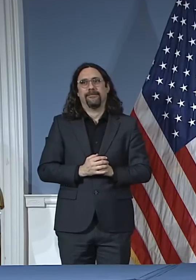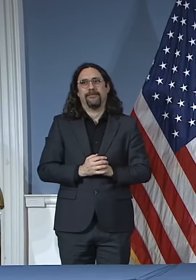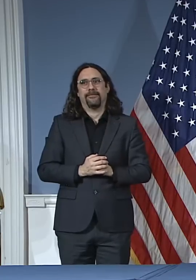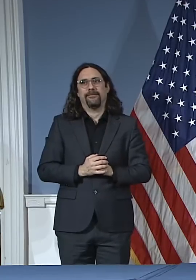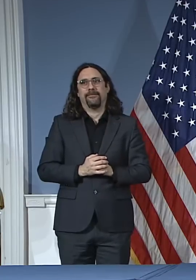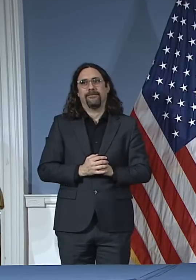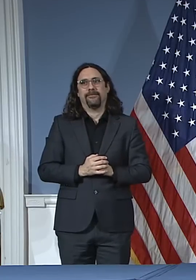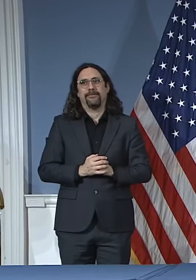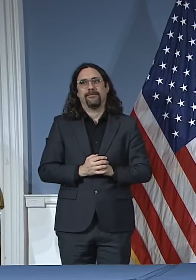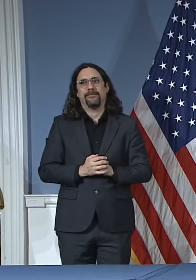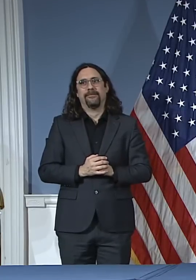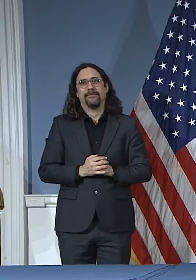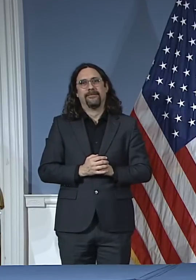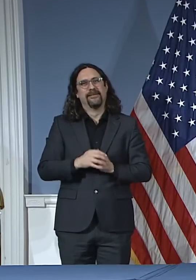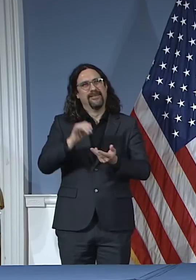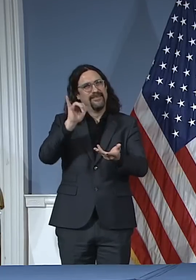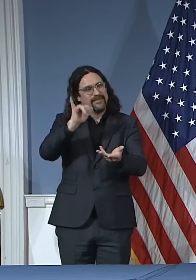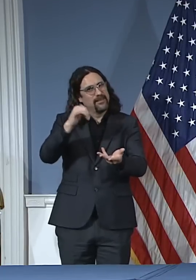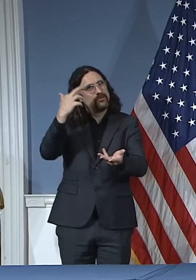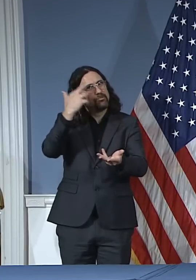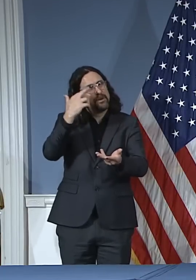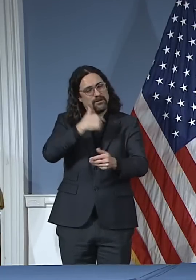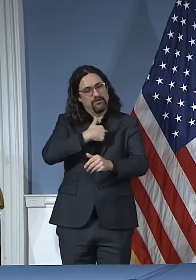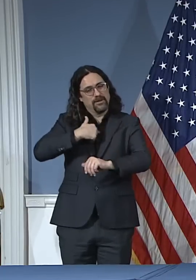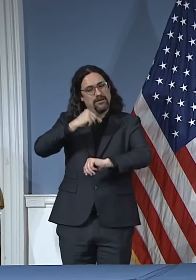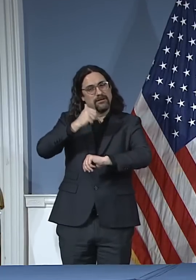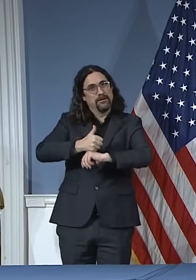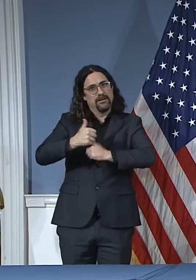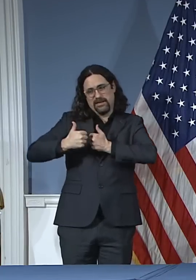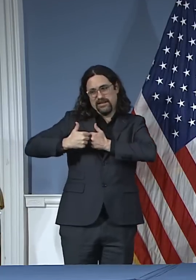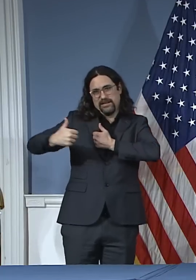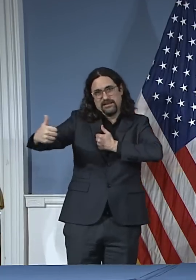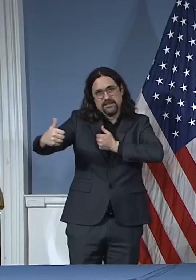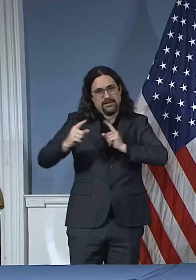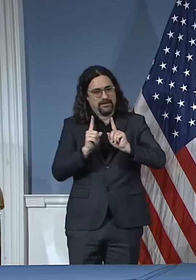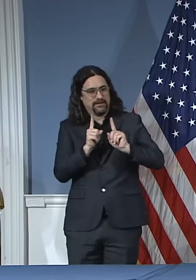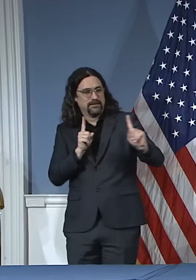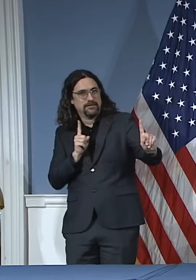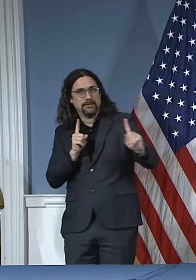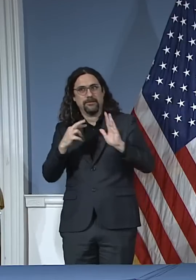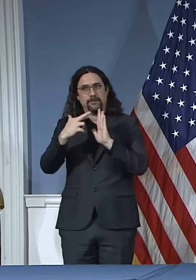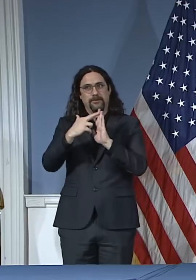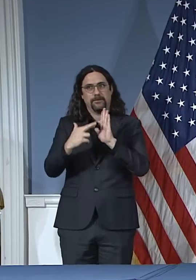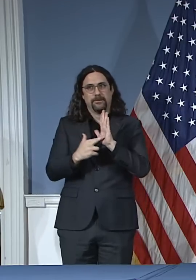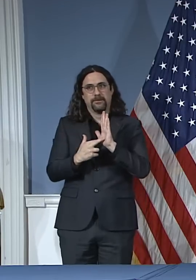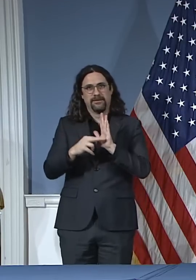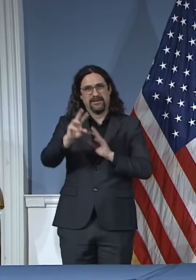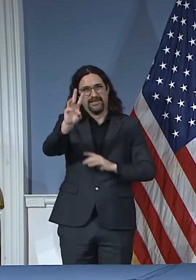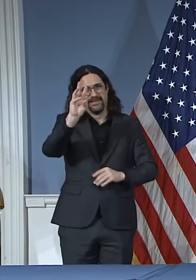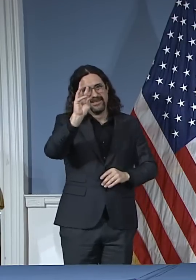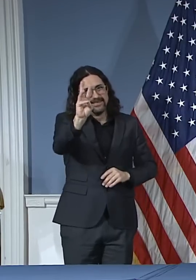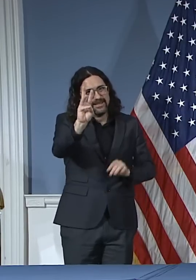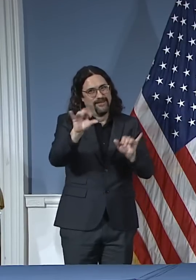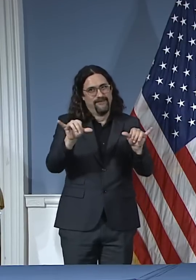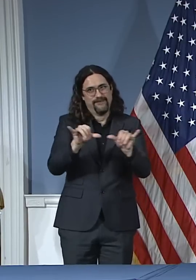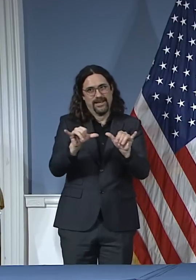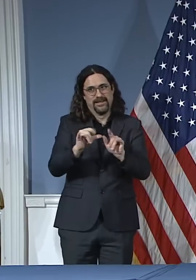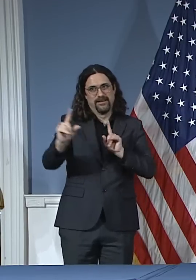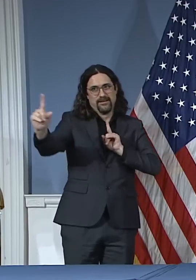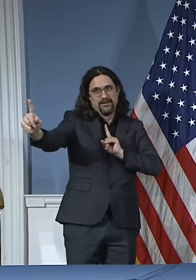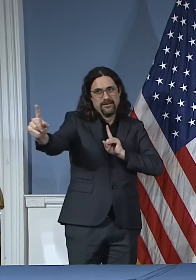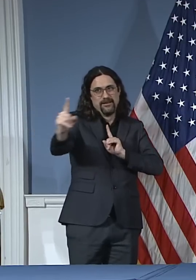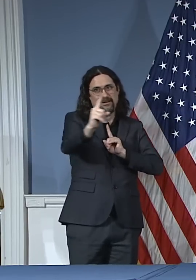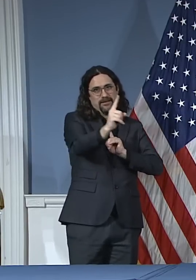effect, 6 feet apart. And we all want to be social, but we just can't the way we were. So you can go to the park,